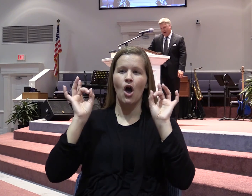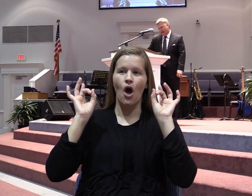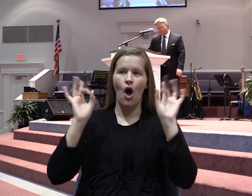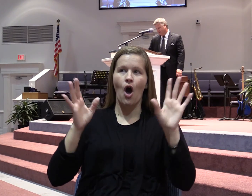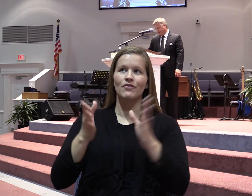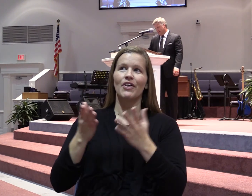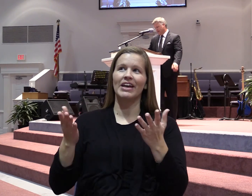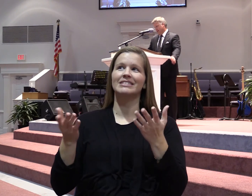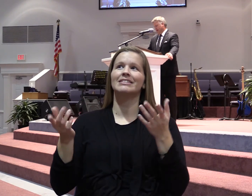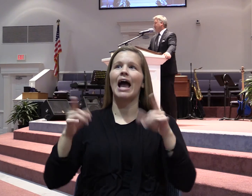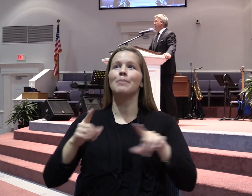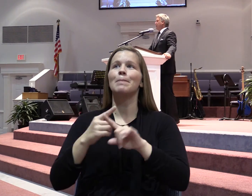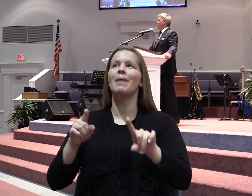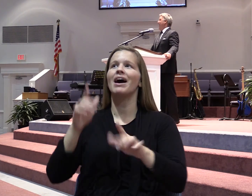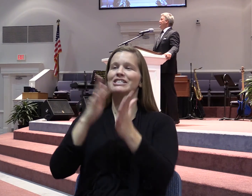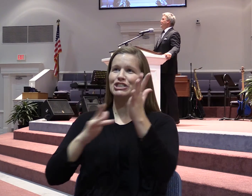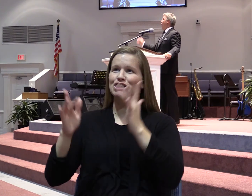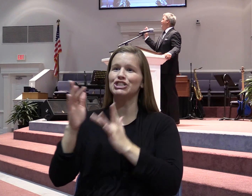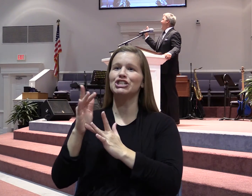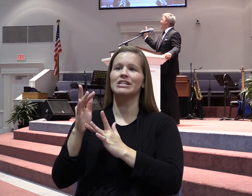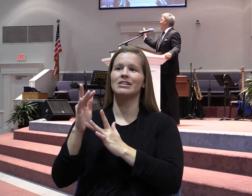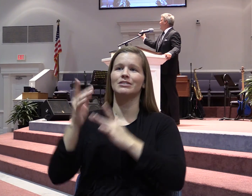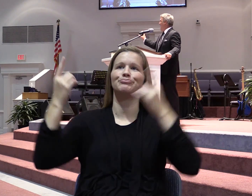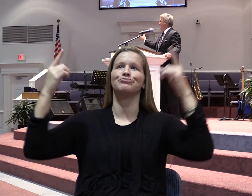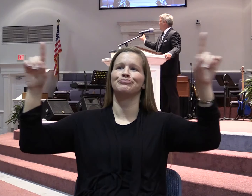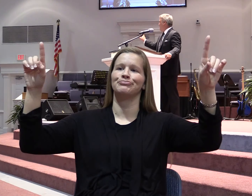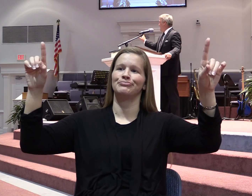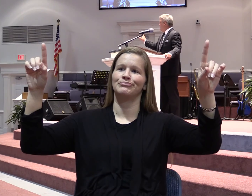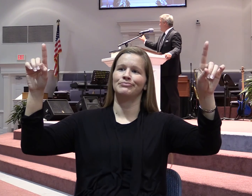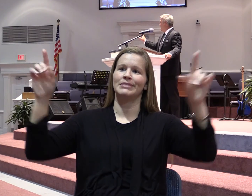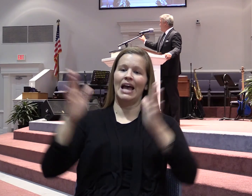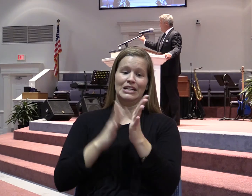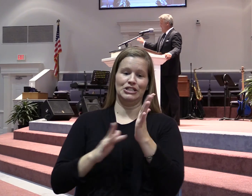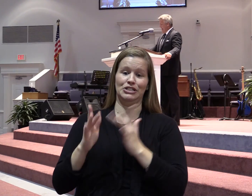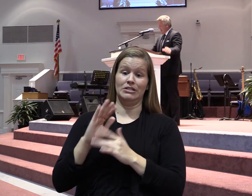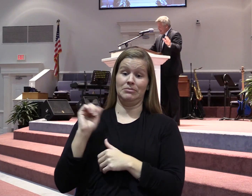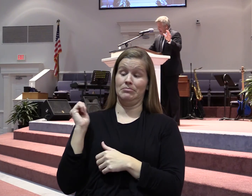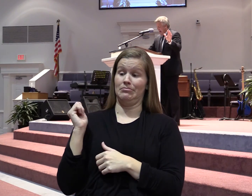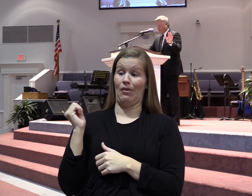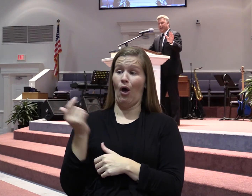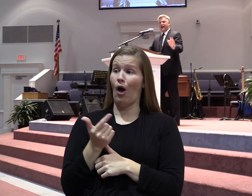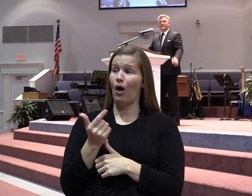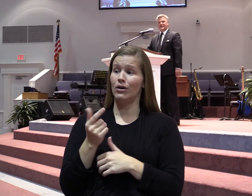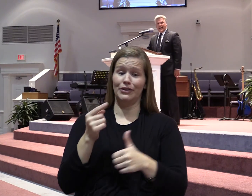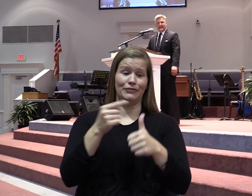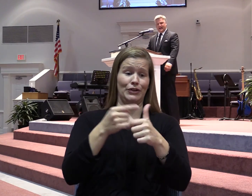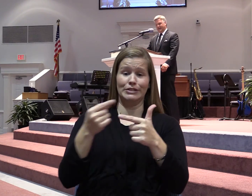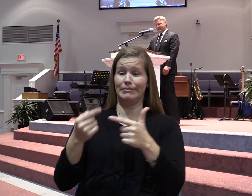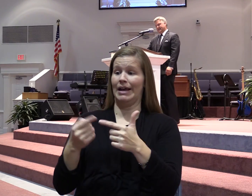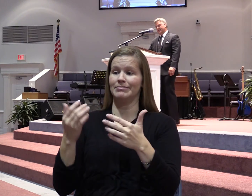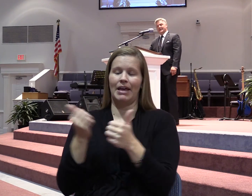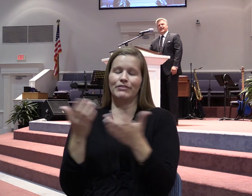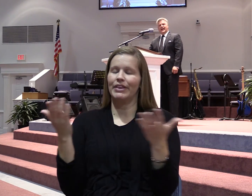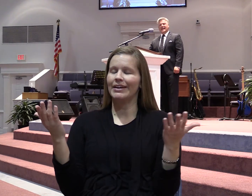to triumph. Jesus Christ is the Omega of the last covenant, and He is the Alpha of the second